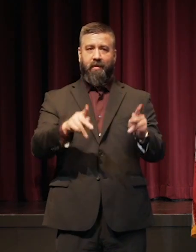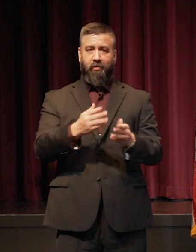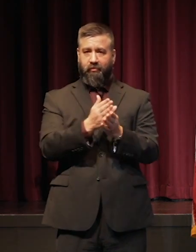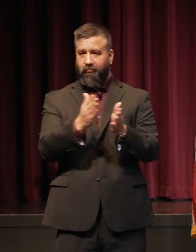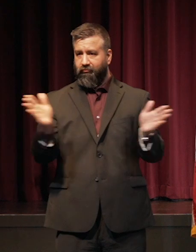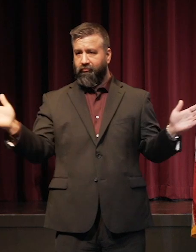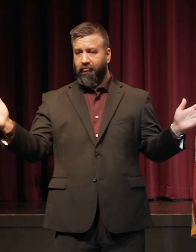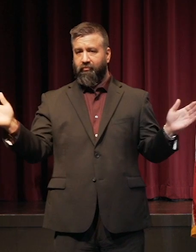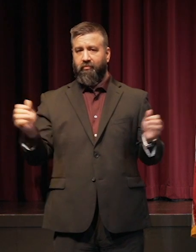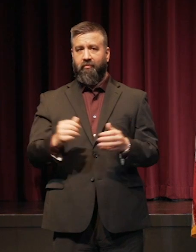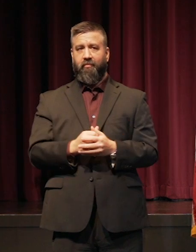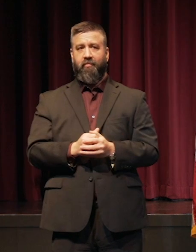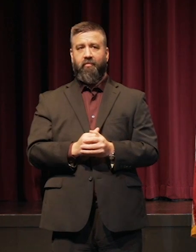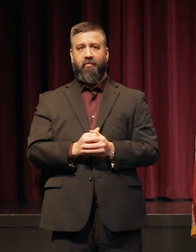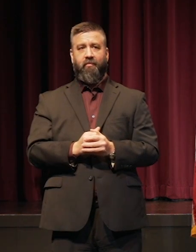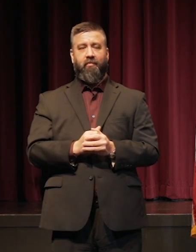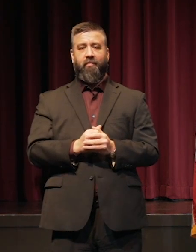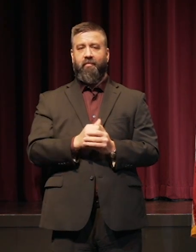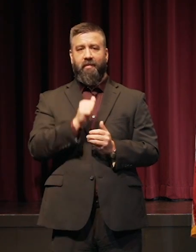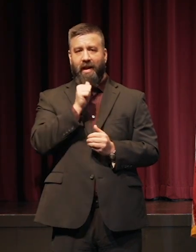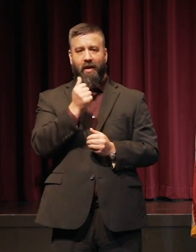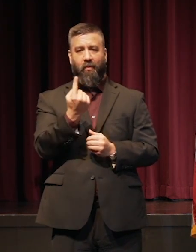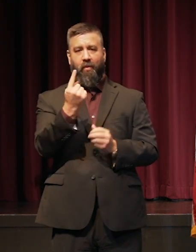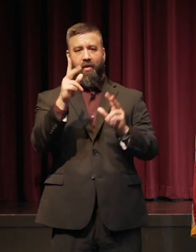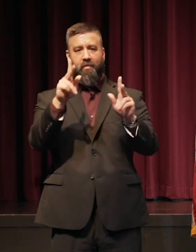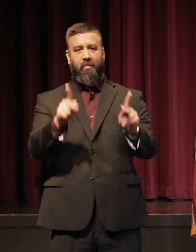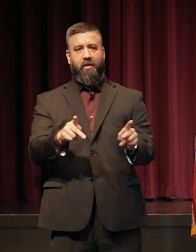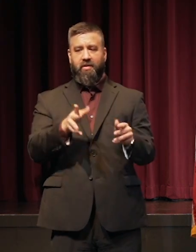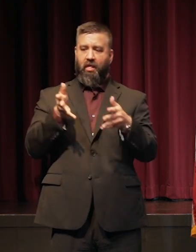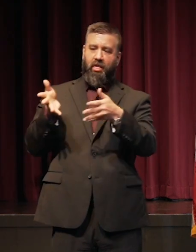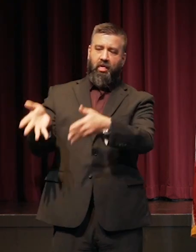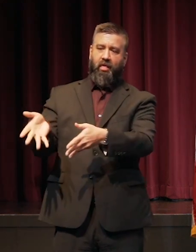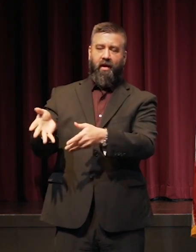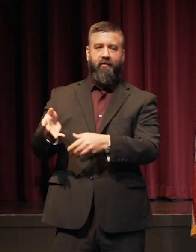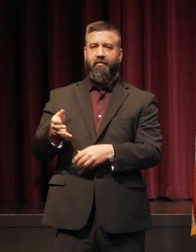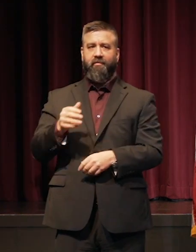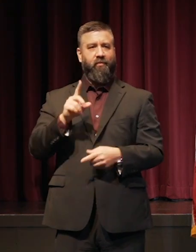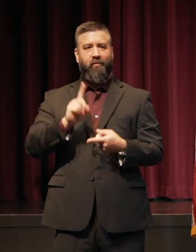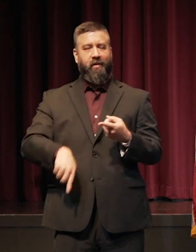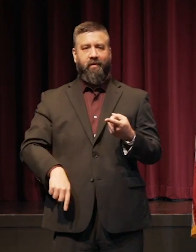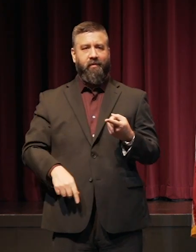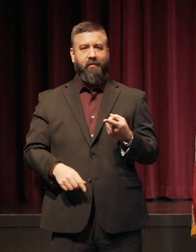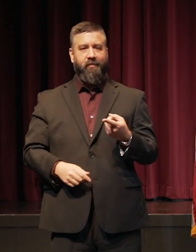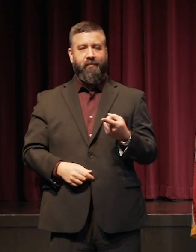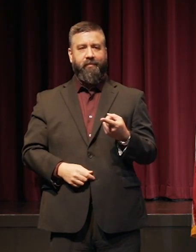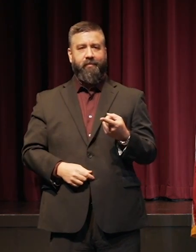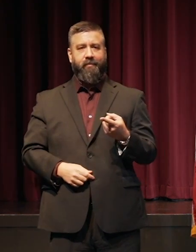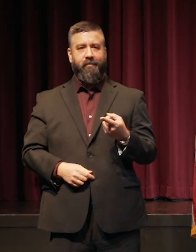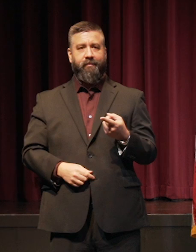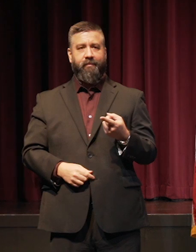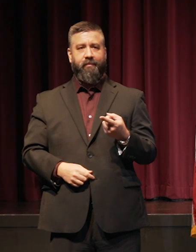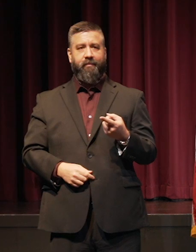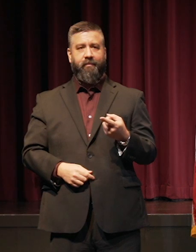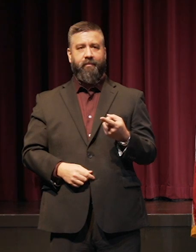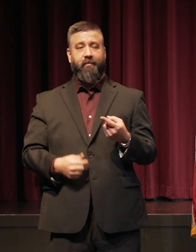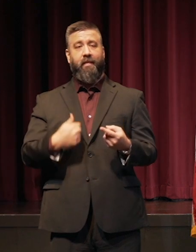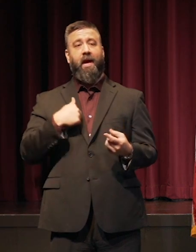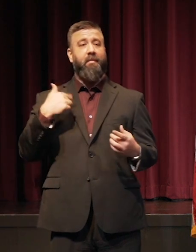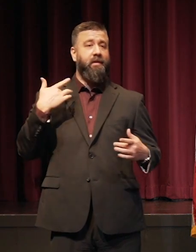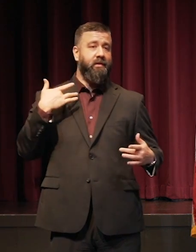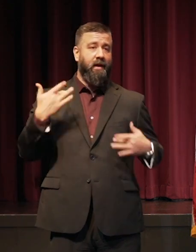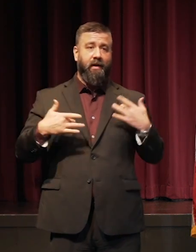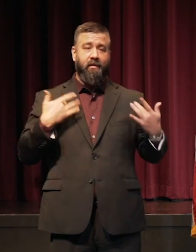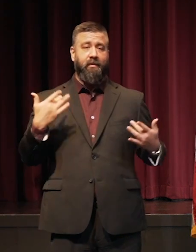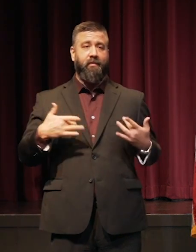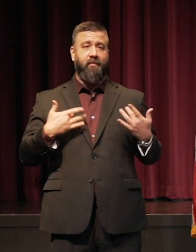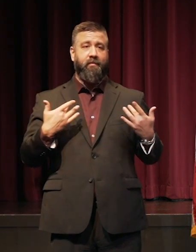residents. No one can be left behind. I am